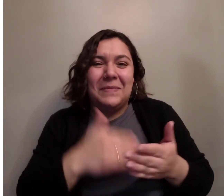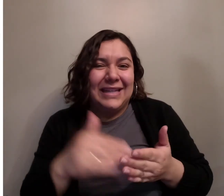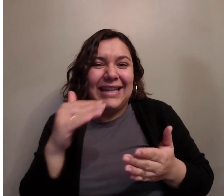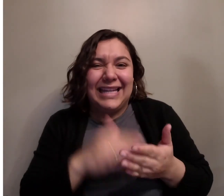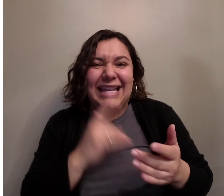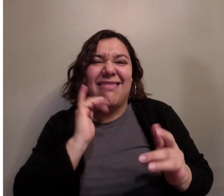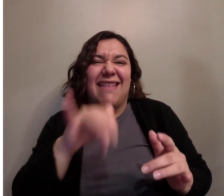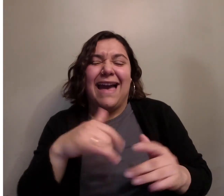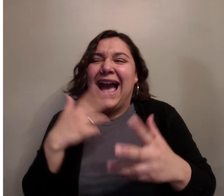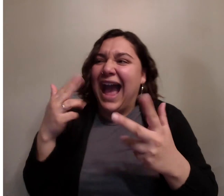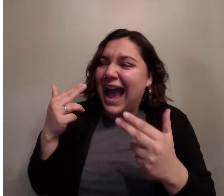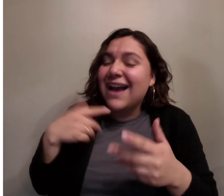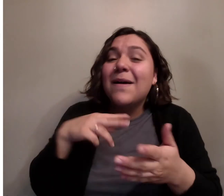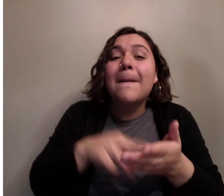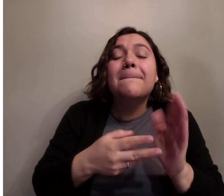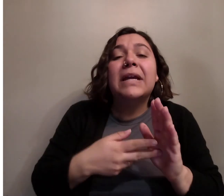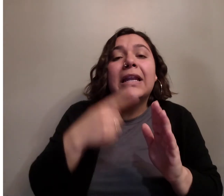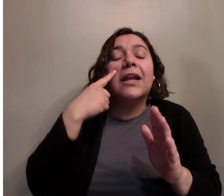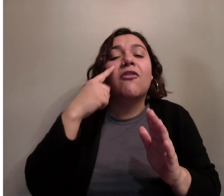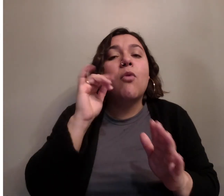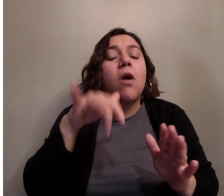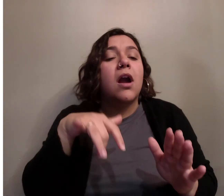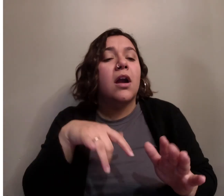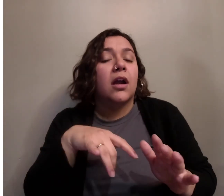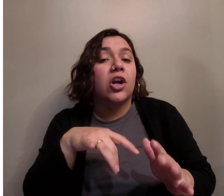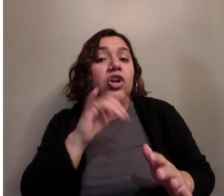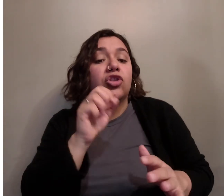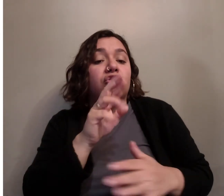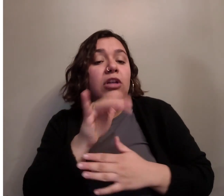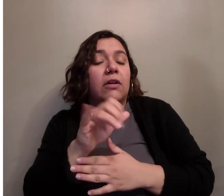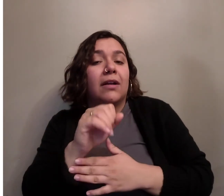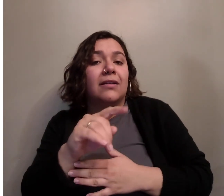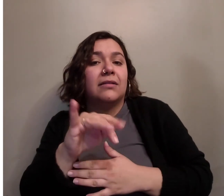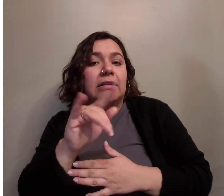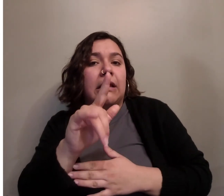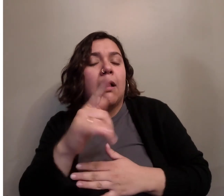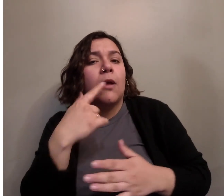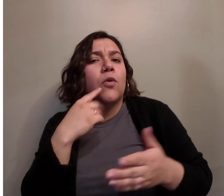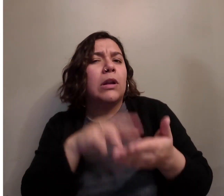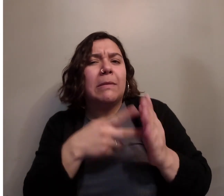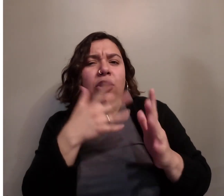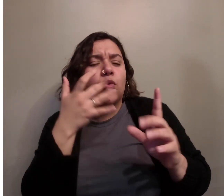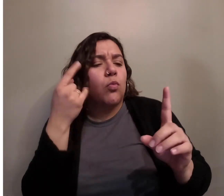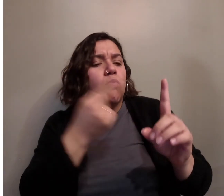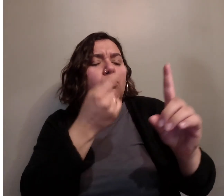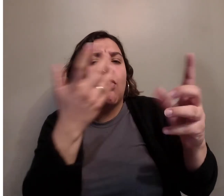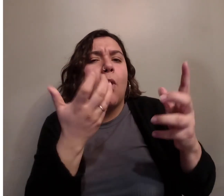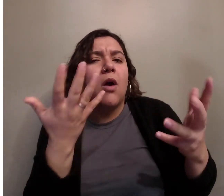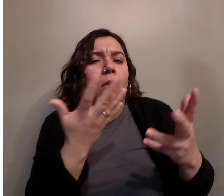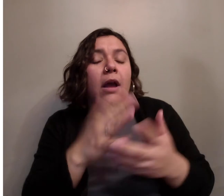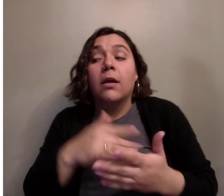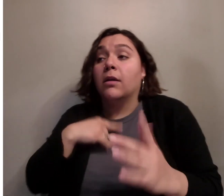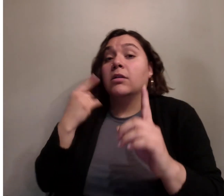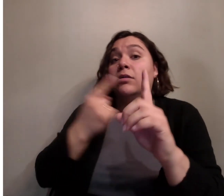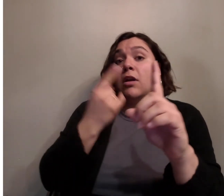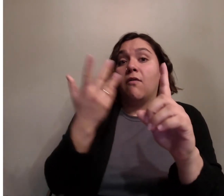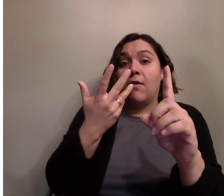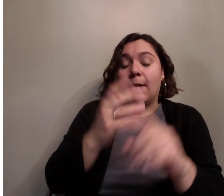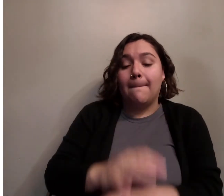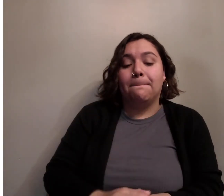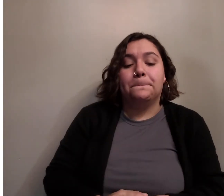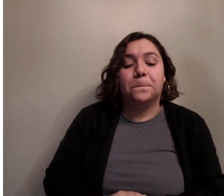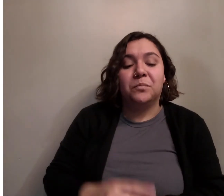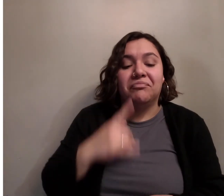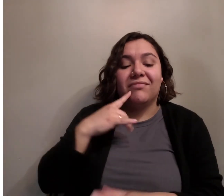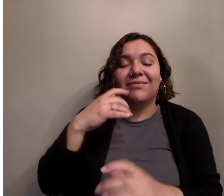skill for Jerry Stiller. What do you mean by that? And I imagine it's something you strive for. Yeah, and what